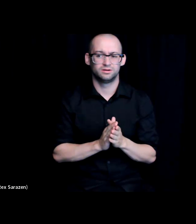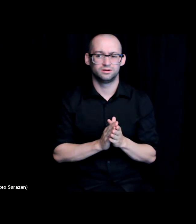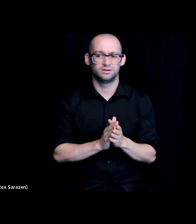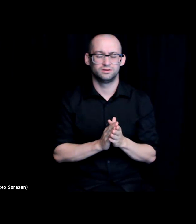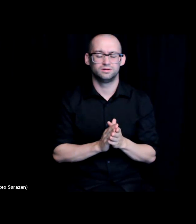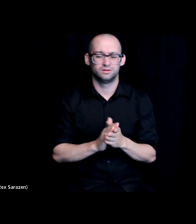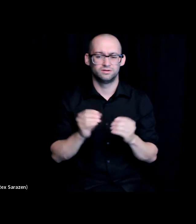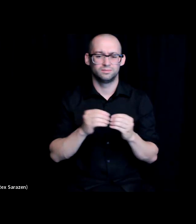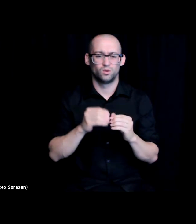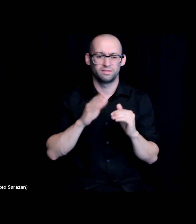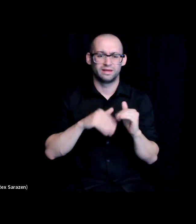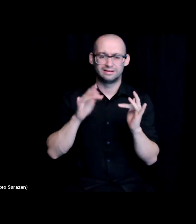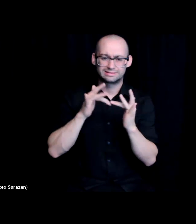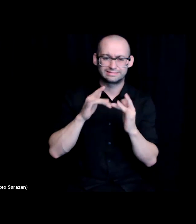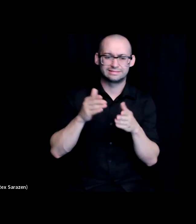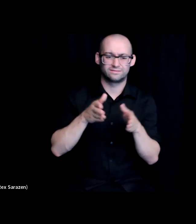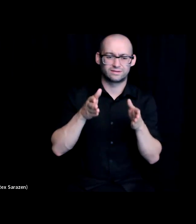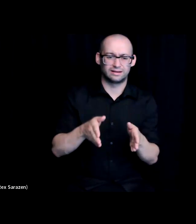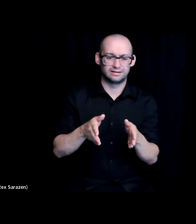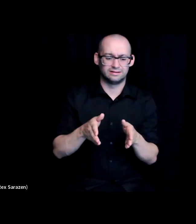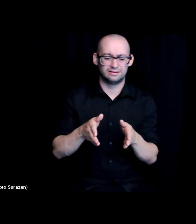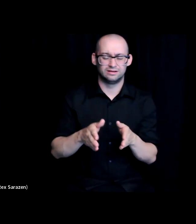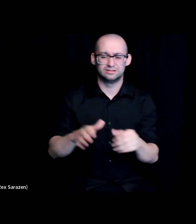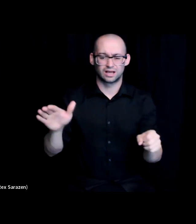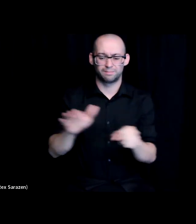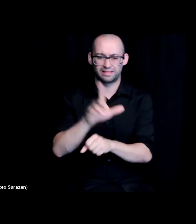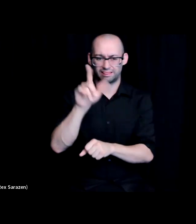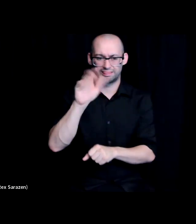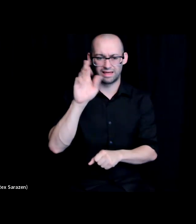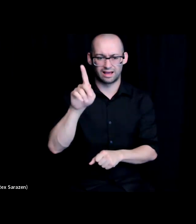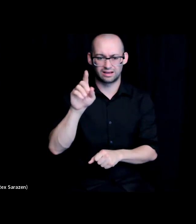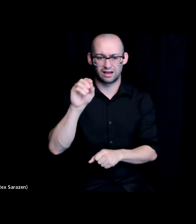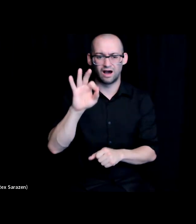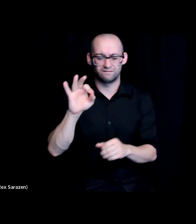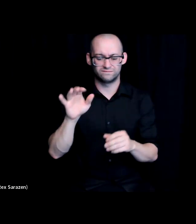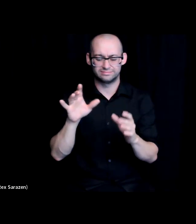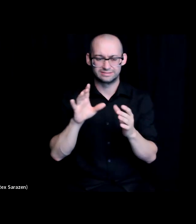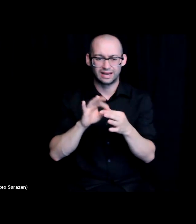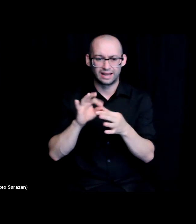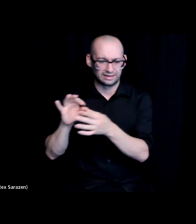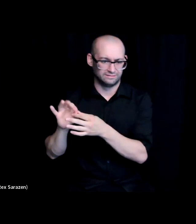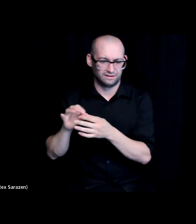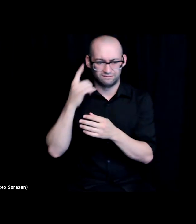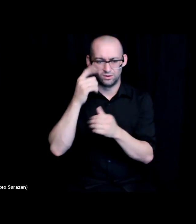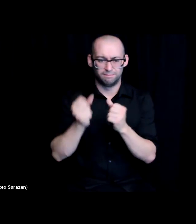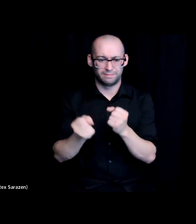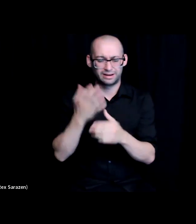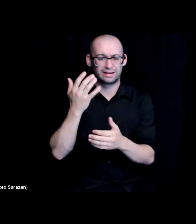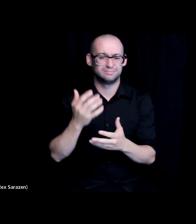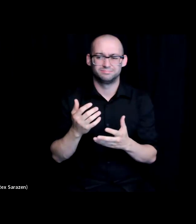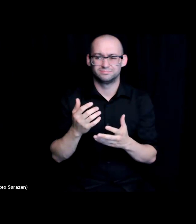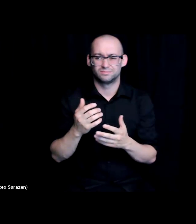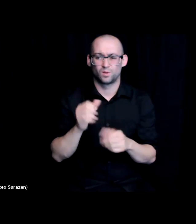have more than a digital divide. It is a total lack of connectivity for many of our workers